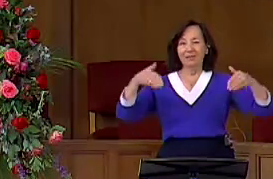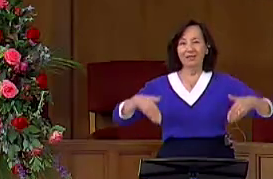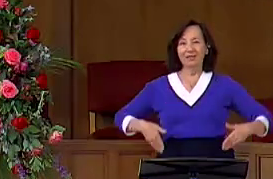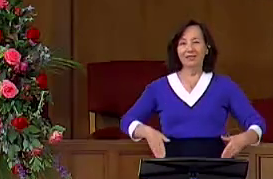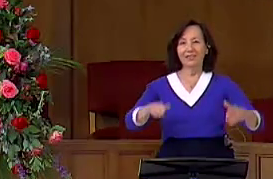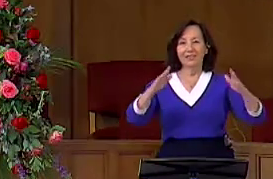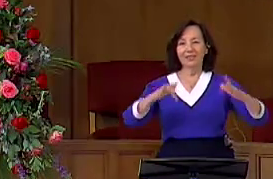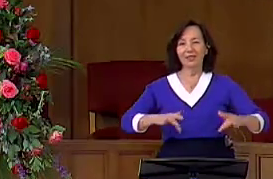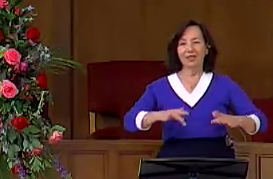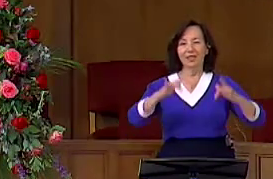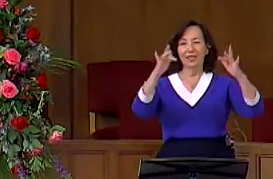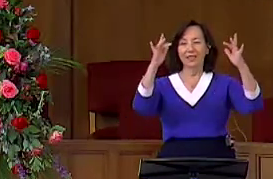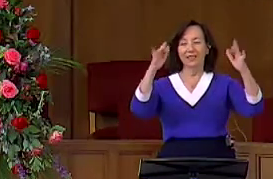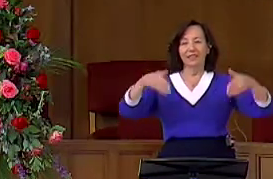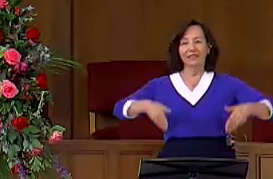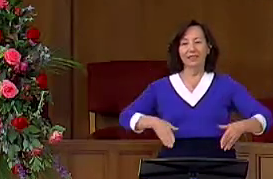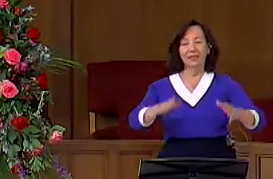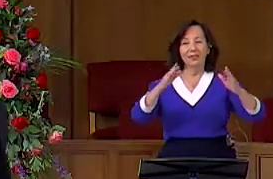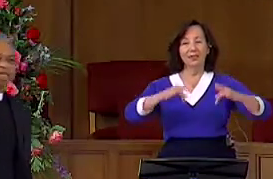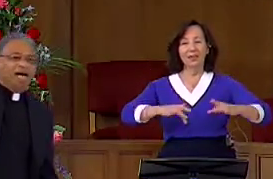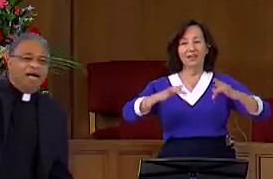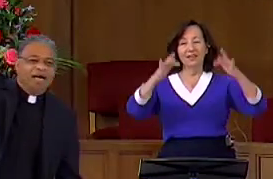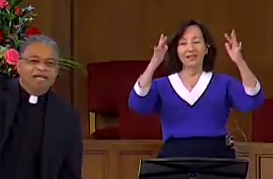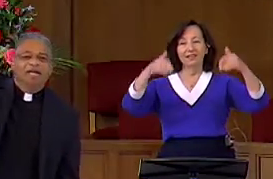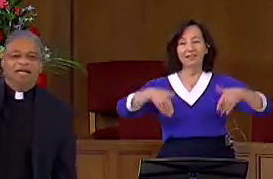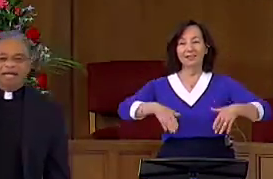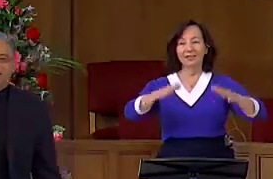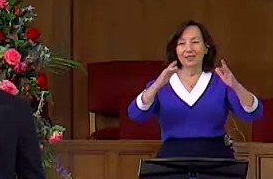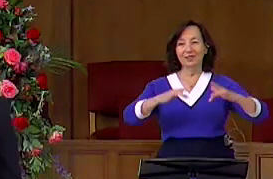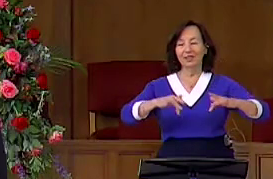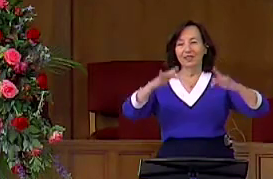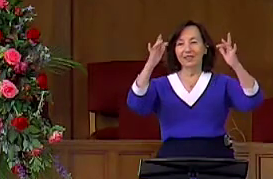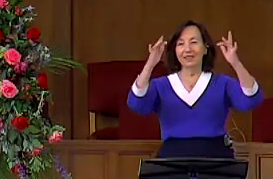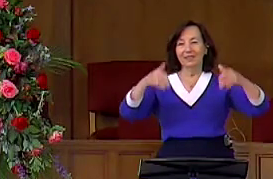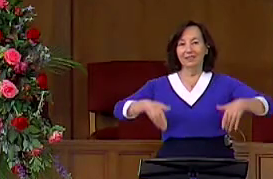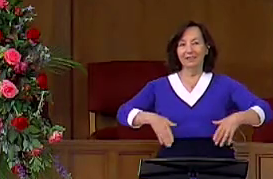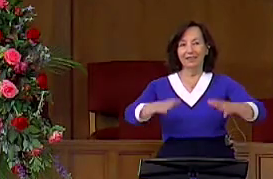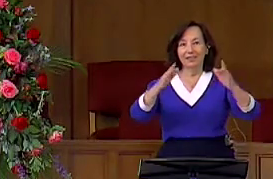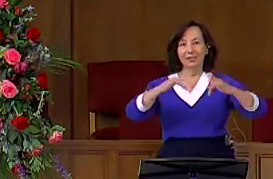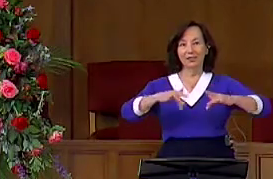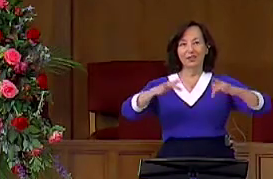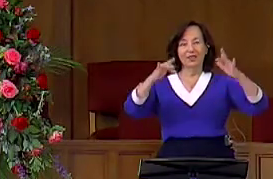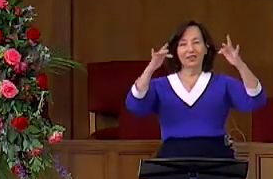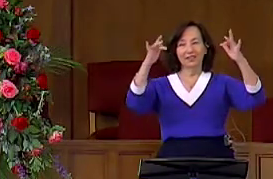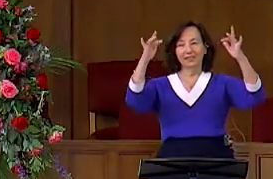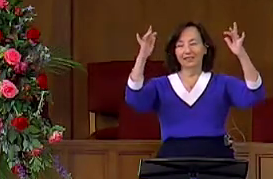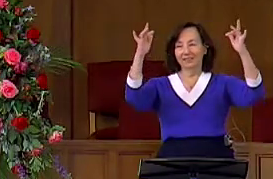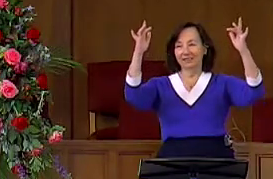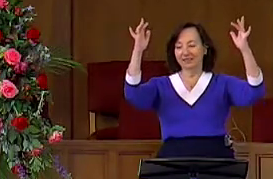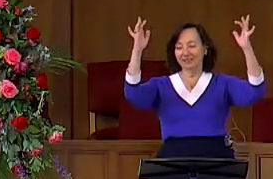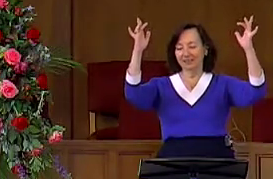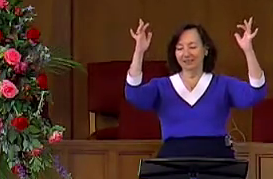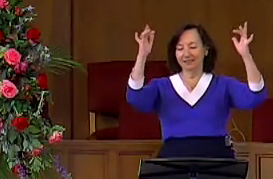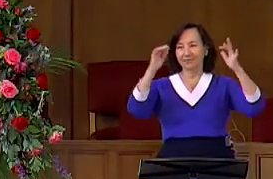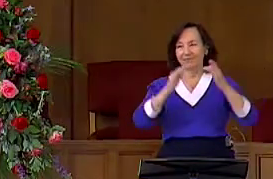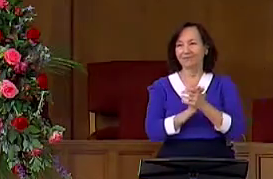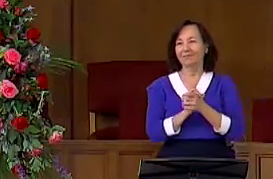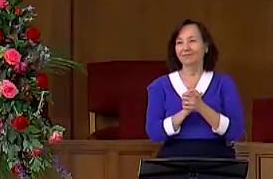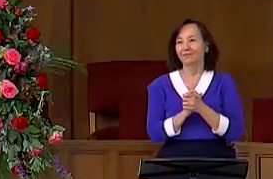I'm gonna let it shine. Let it shine, let it shine, let it